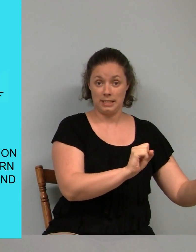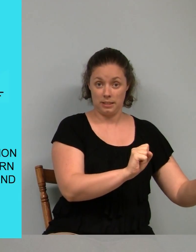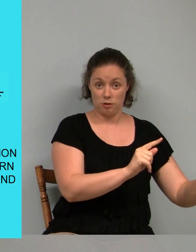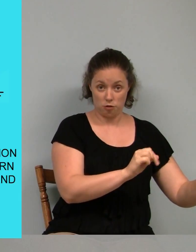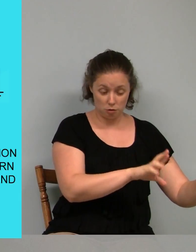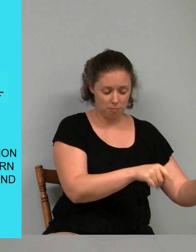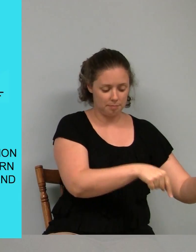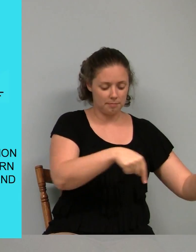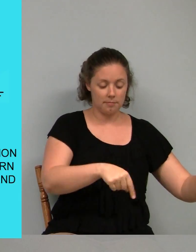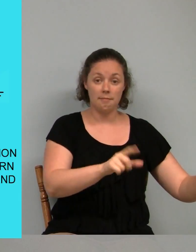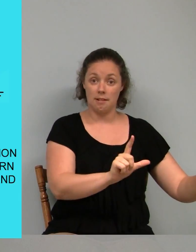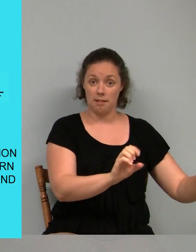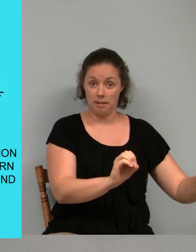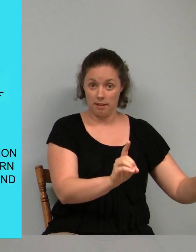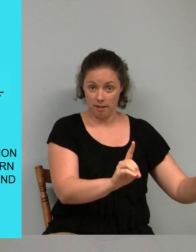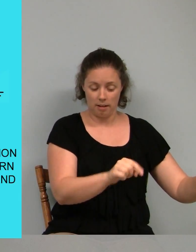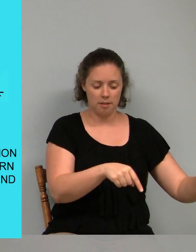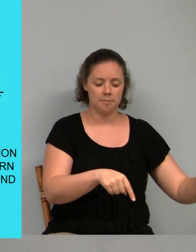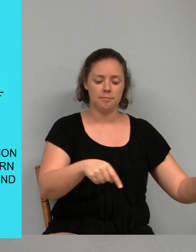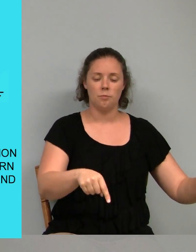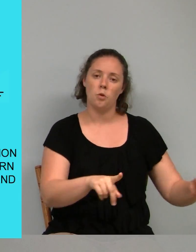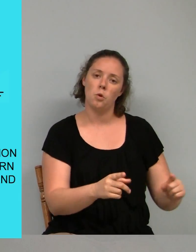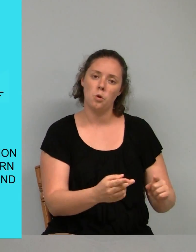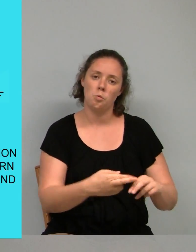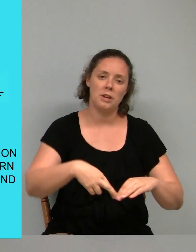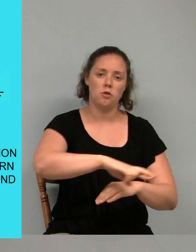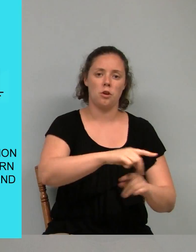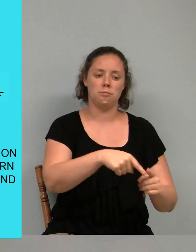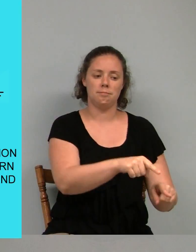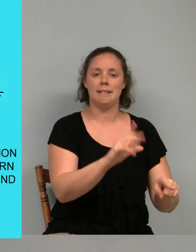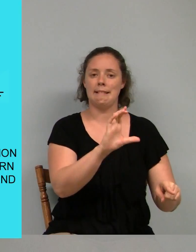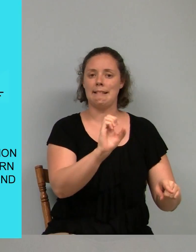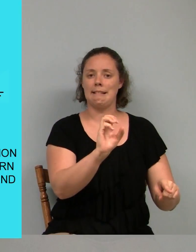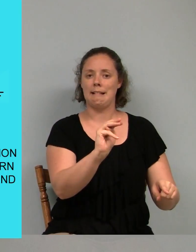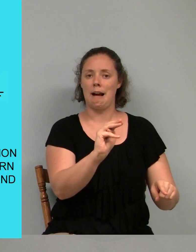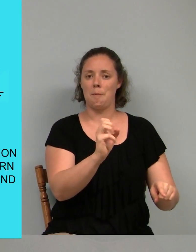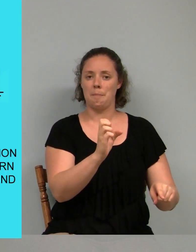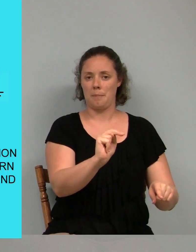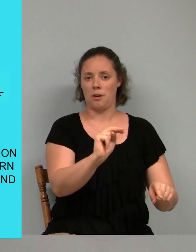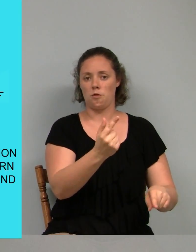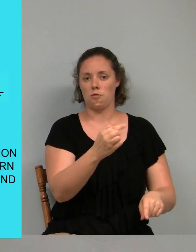LED, and return to a common ground pin.